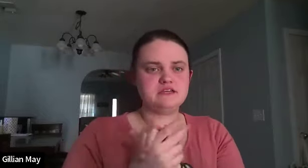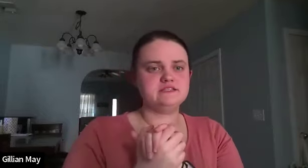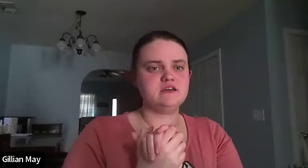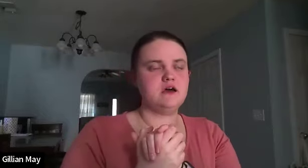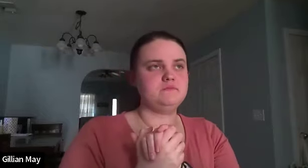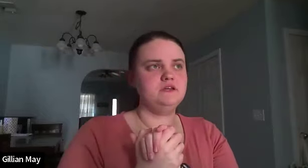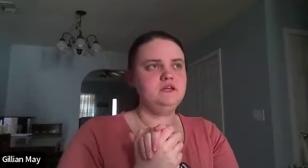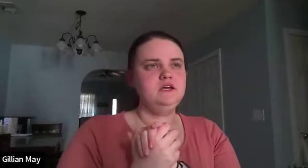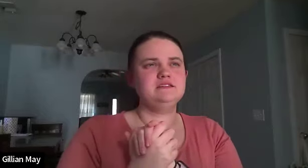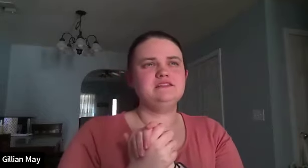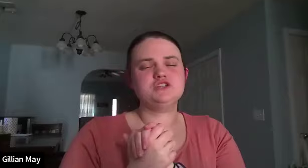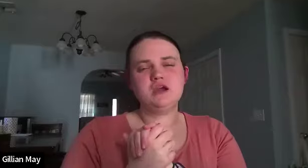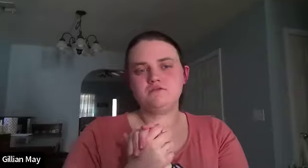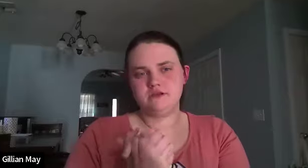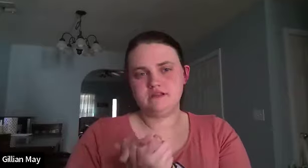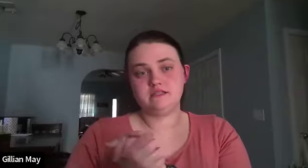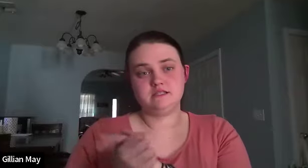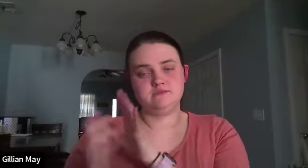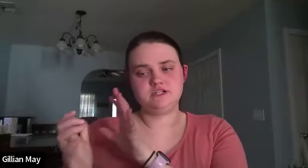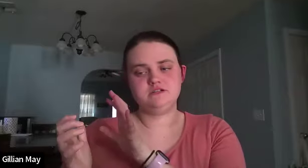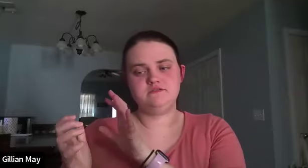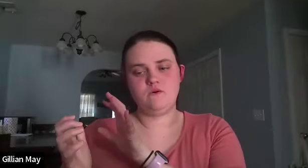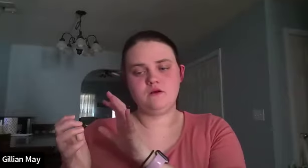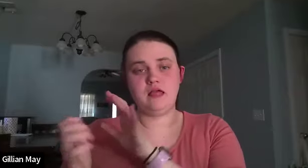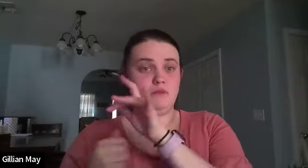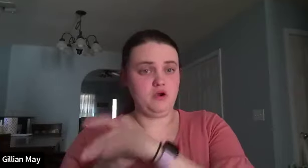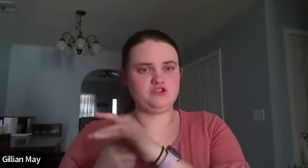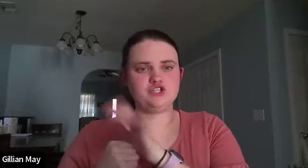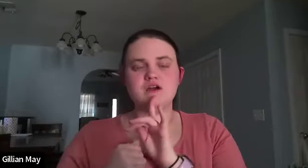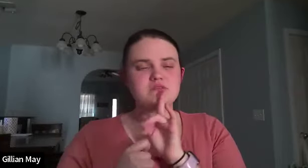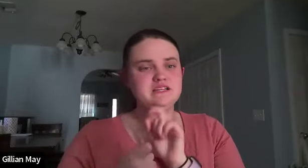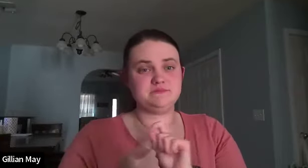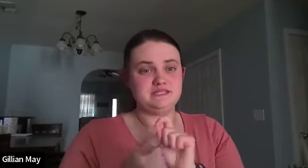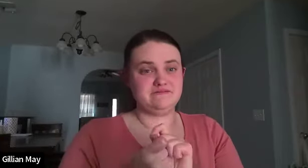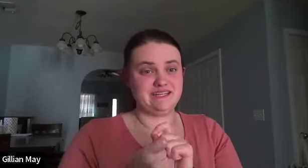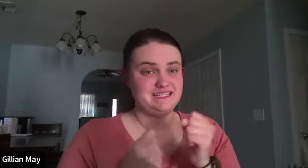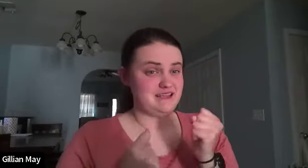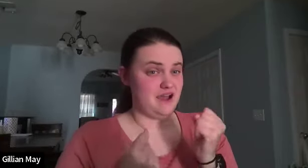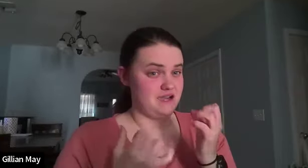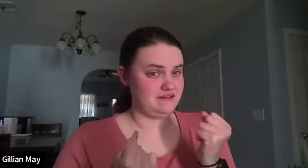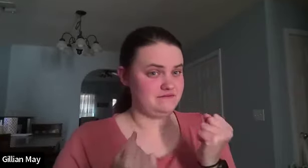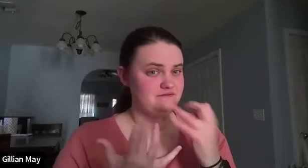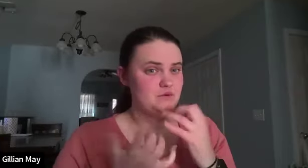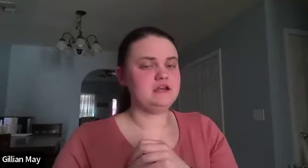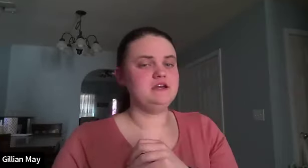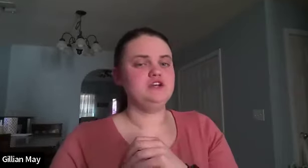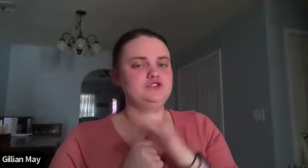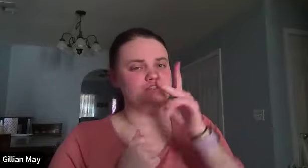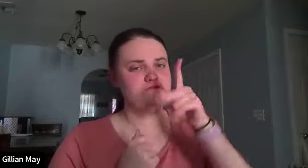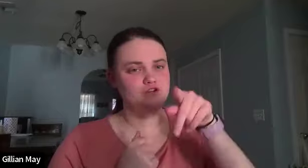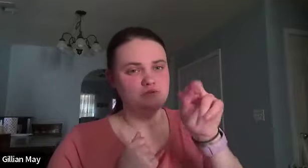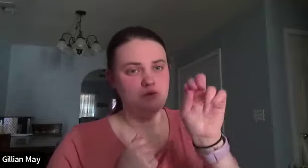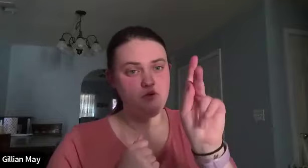things, there's not really, especially for like park, there's not really a specific sign for it. You just finger spell